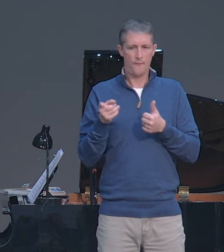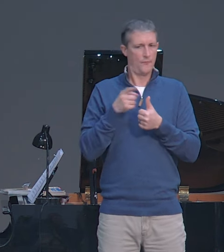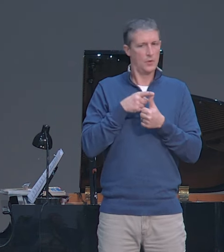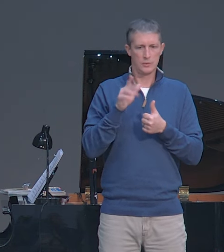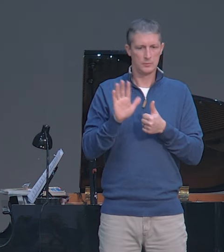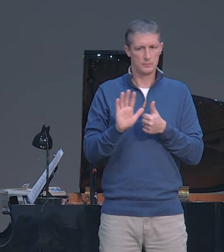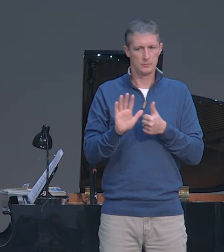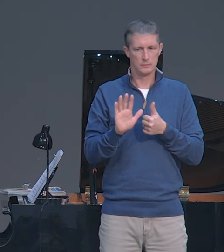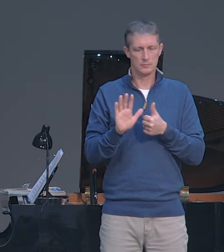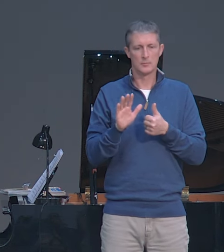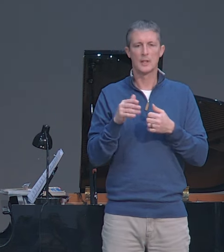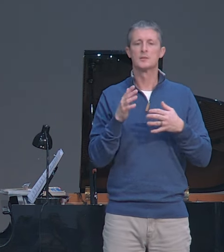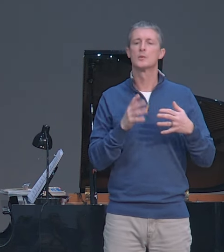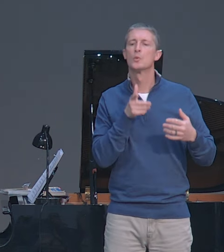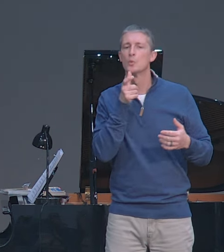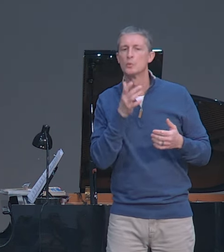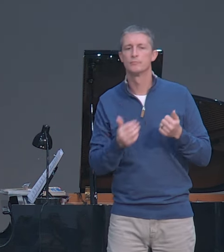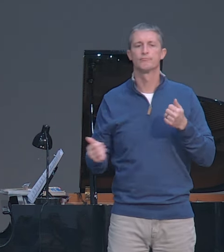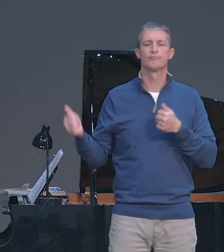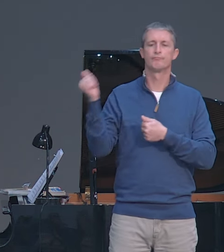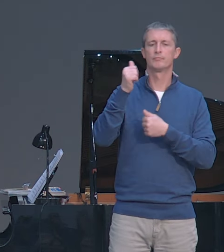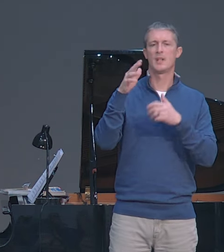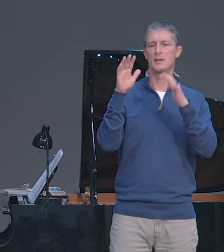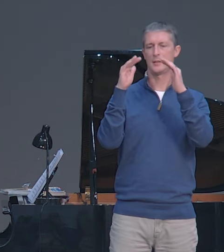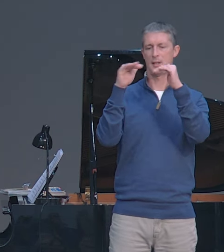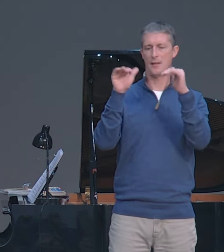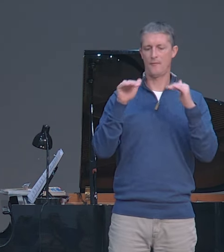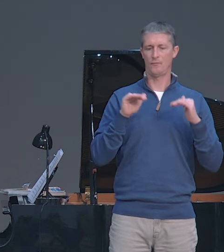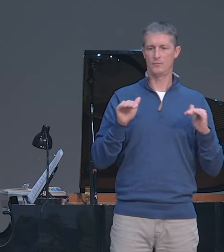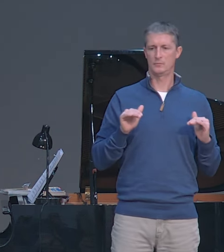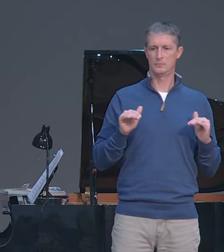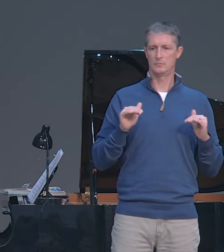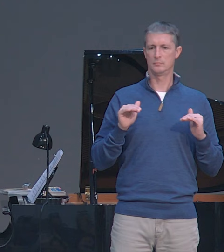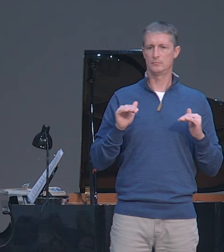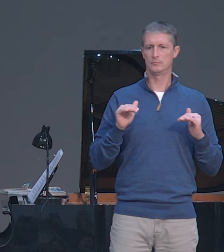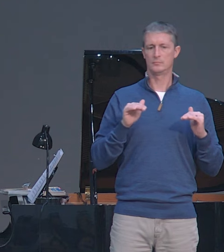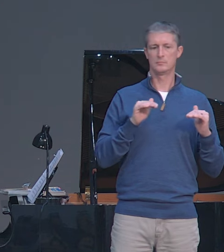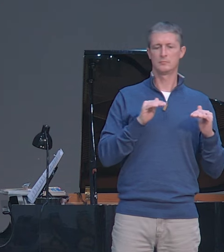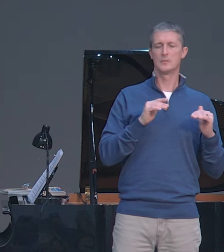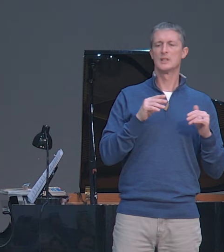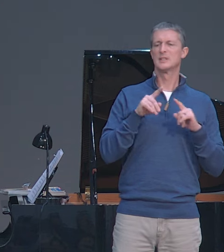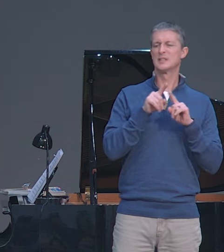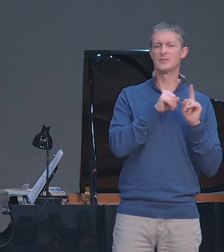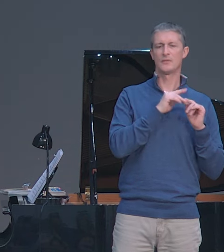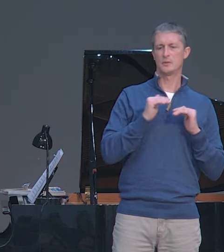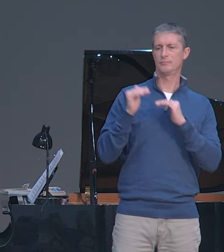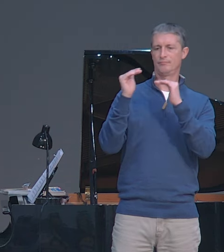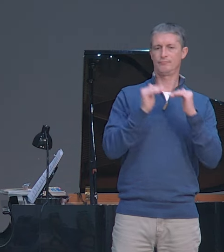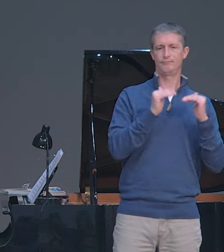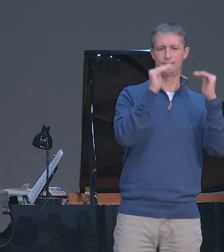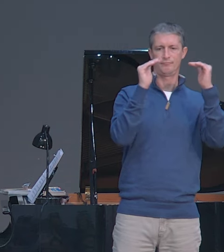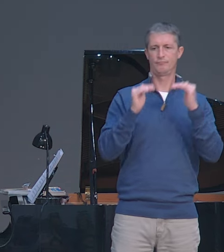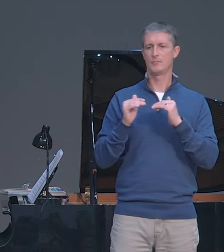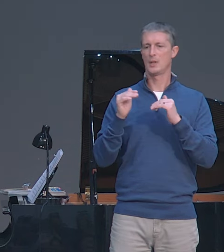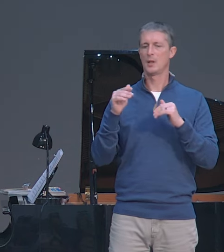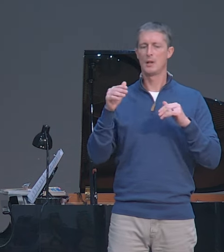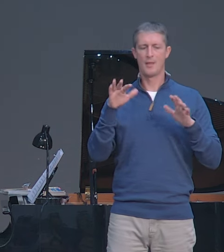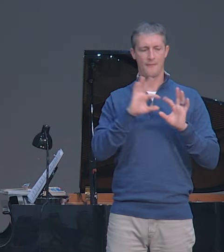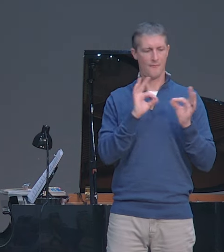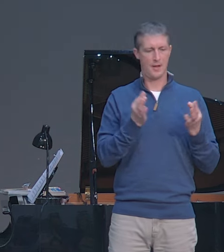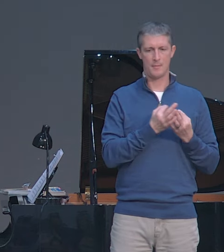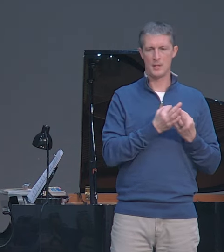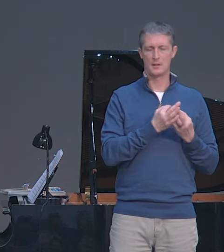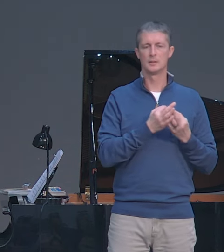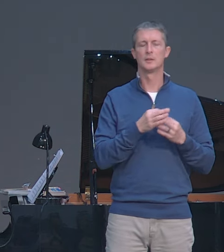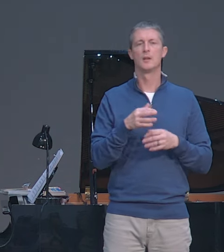was the child given the preeminent place positionally. We see this throughout Scripture with several